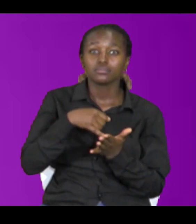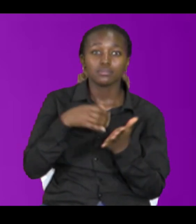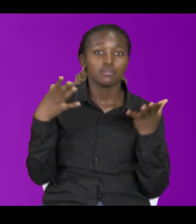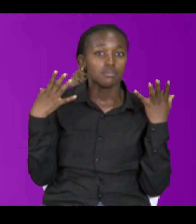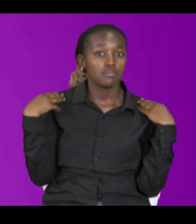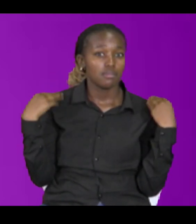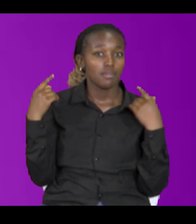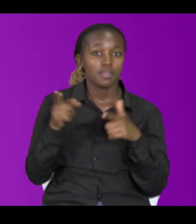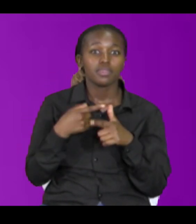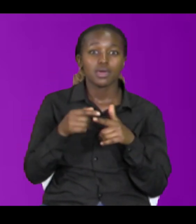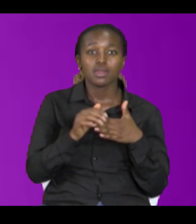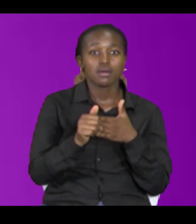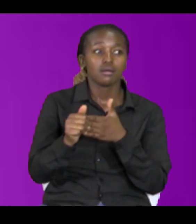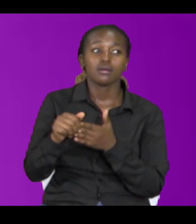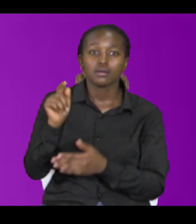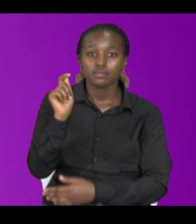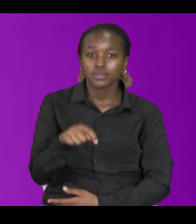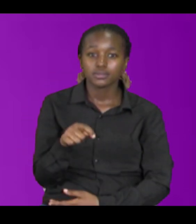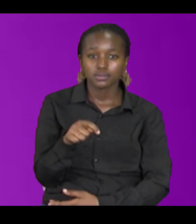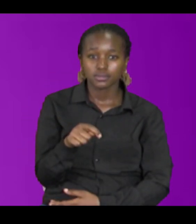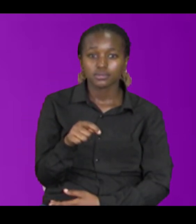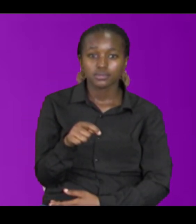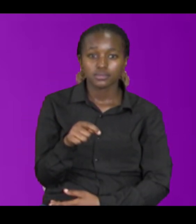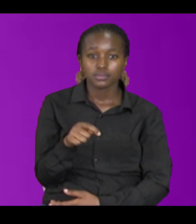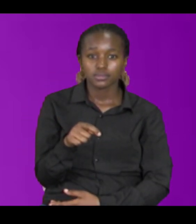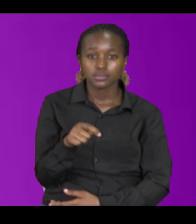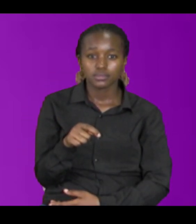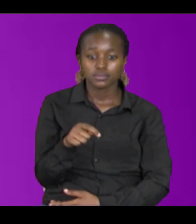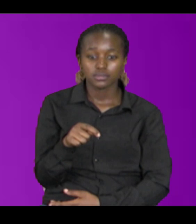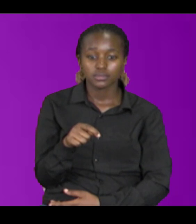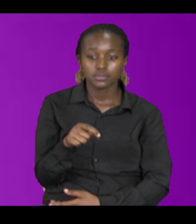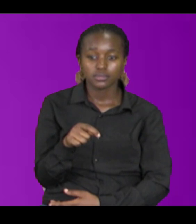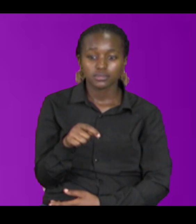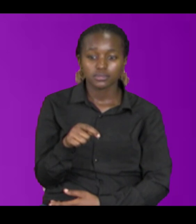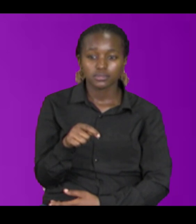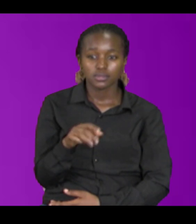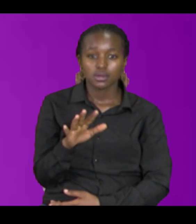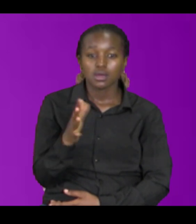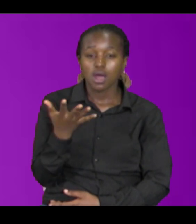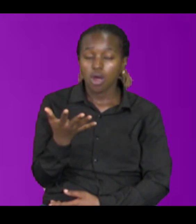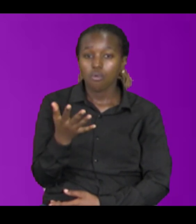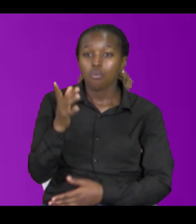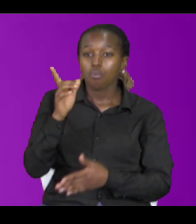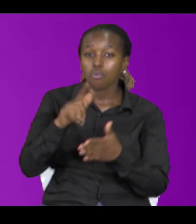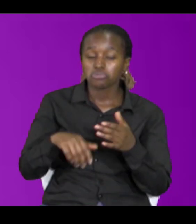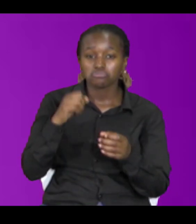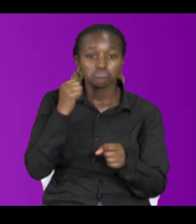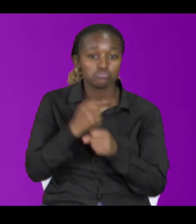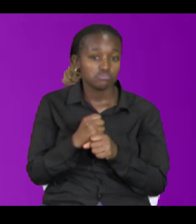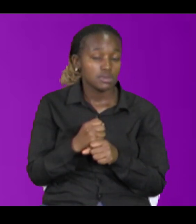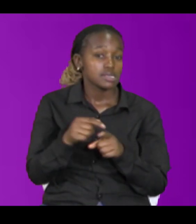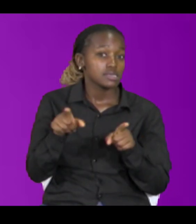it, and this is what you should do, and this is